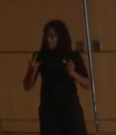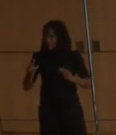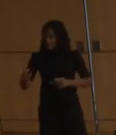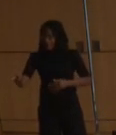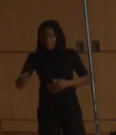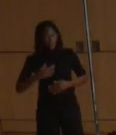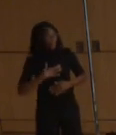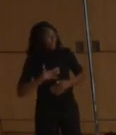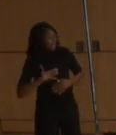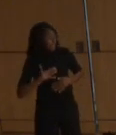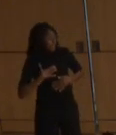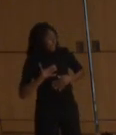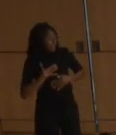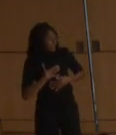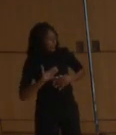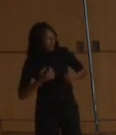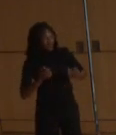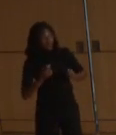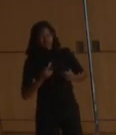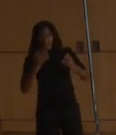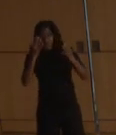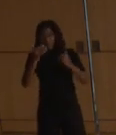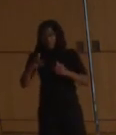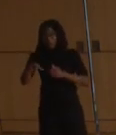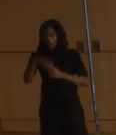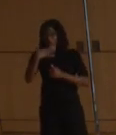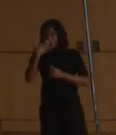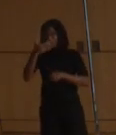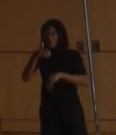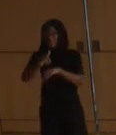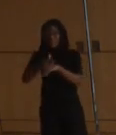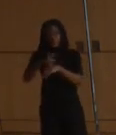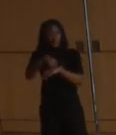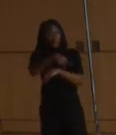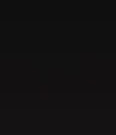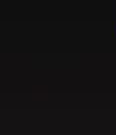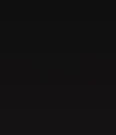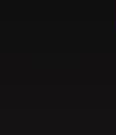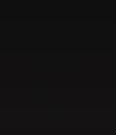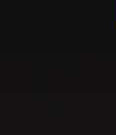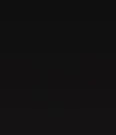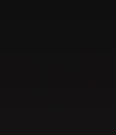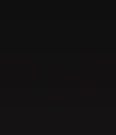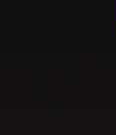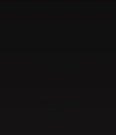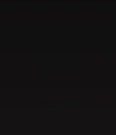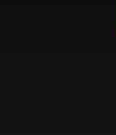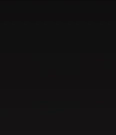Please come back. And have a good night. There's more food. Thank you for being here.